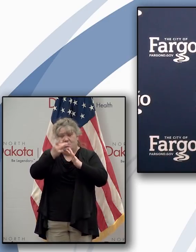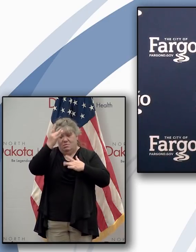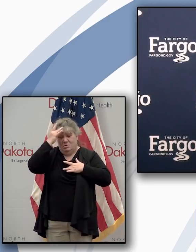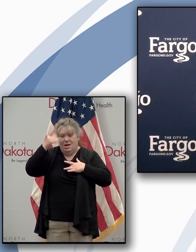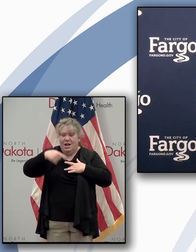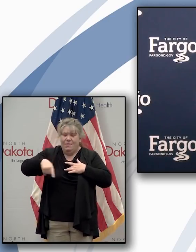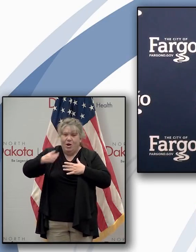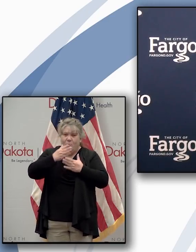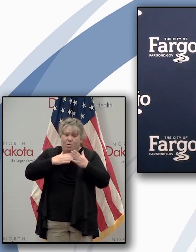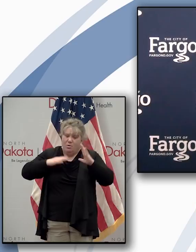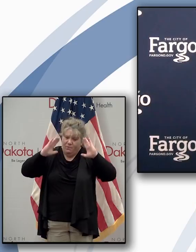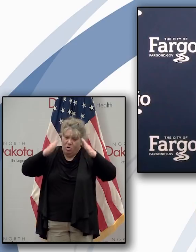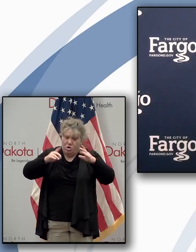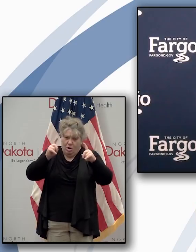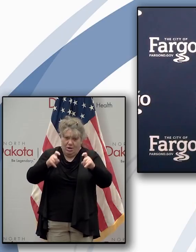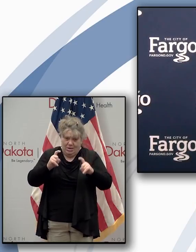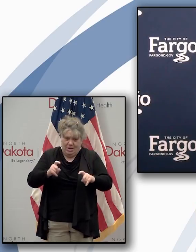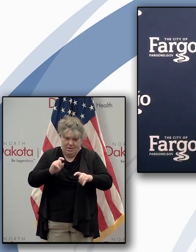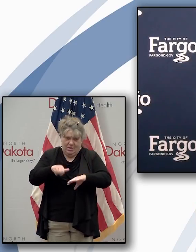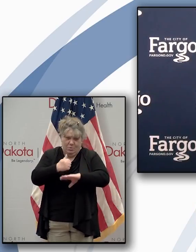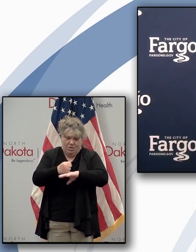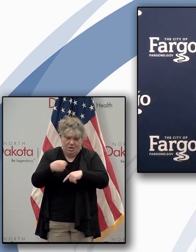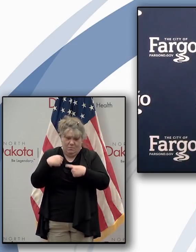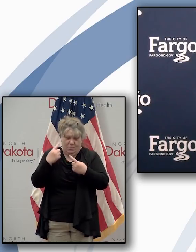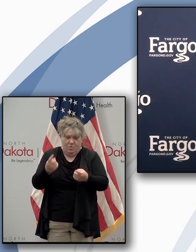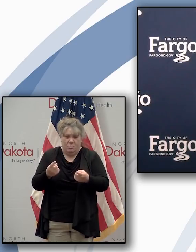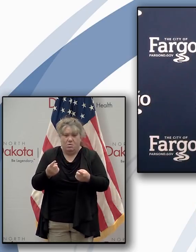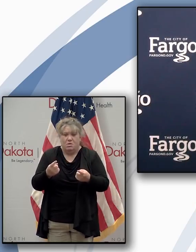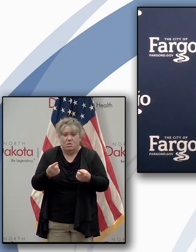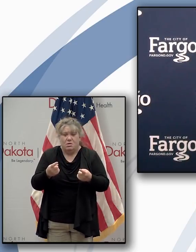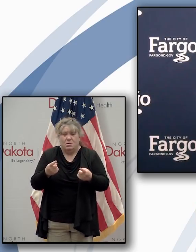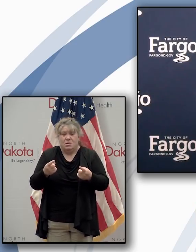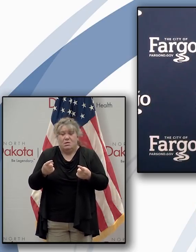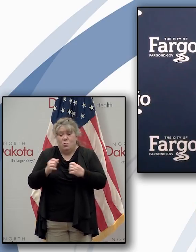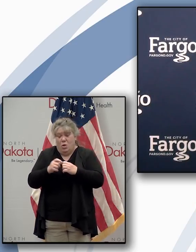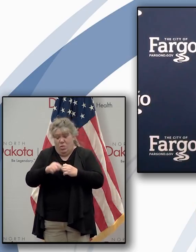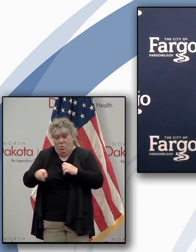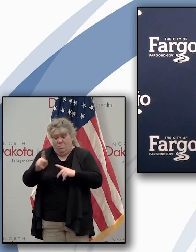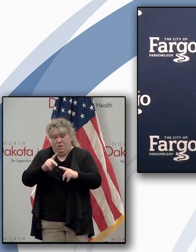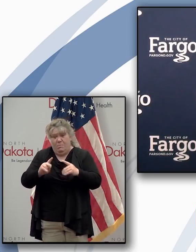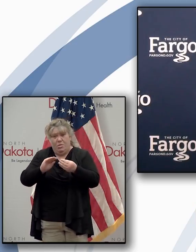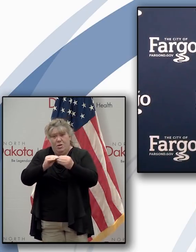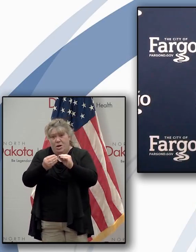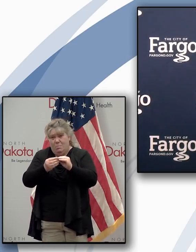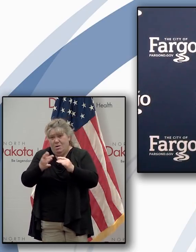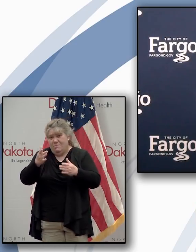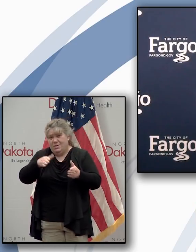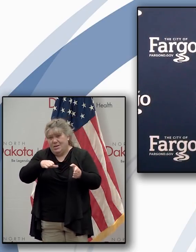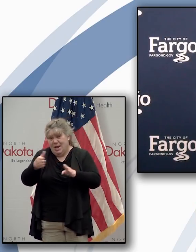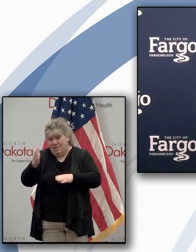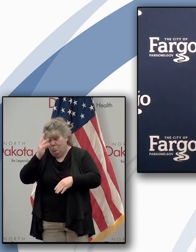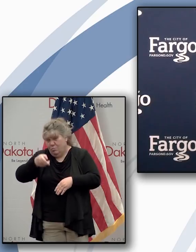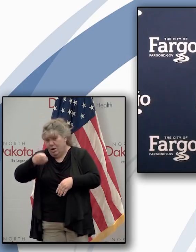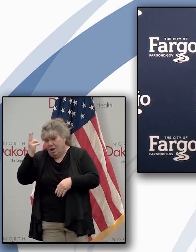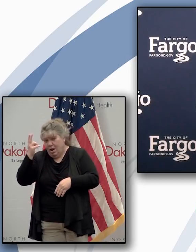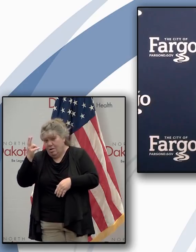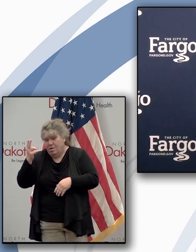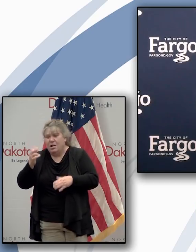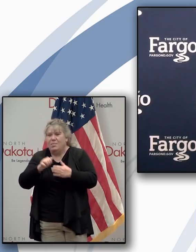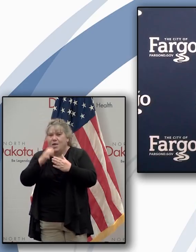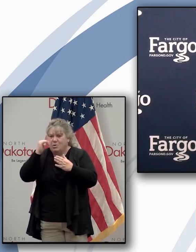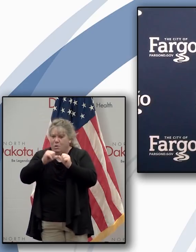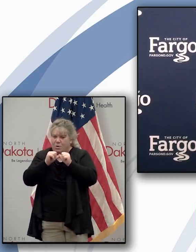that has occurred so far. Naturally, the rates of COVID-19 tests are going to be higher within those people within Cass County, and if we continue to target these